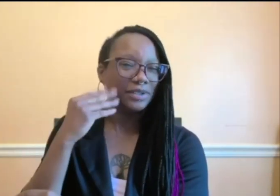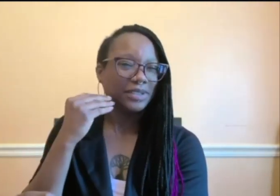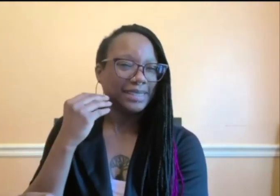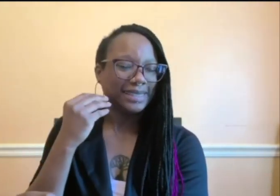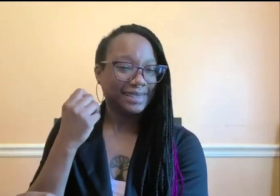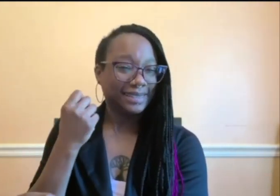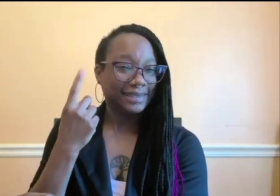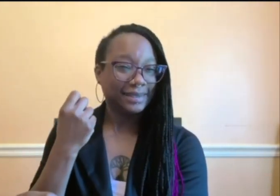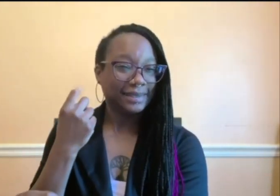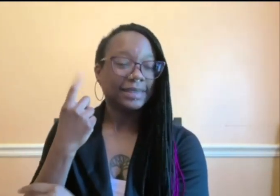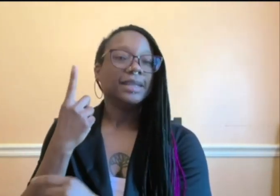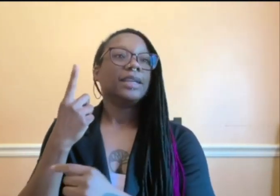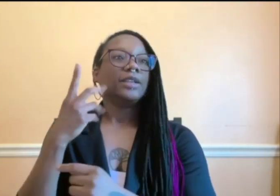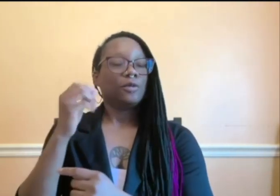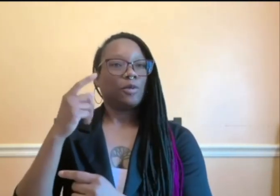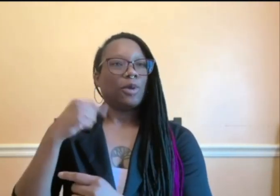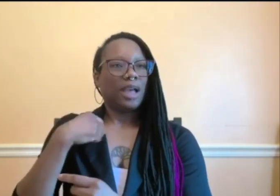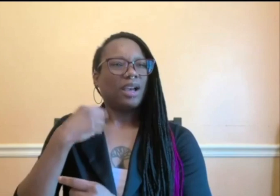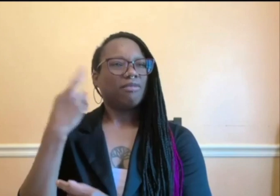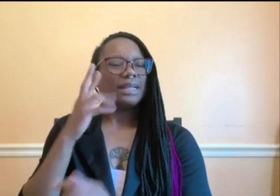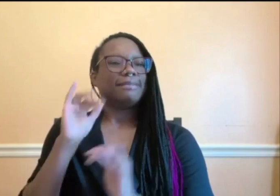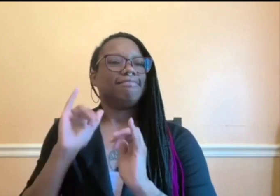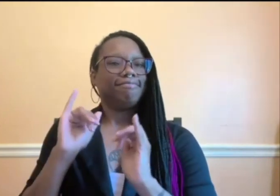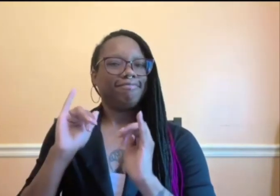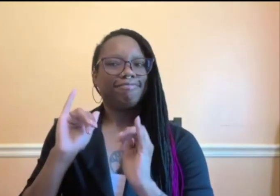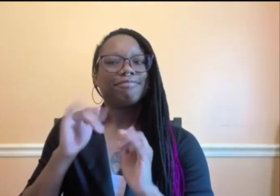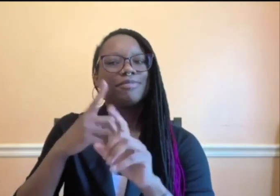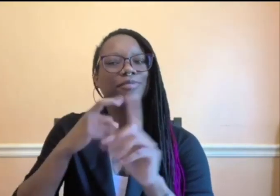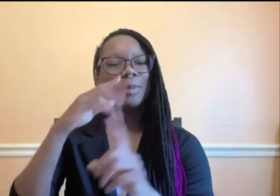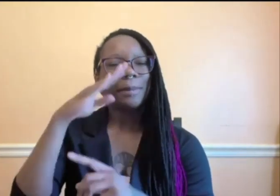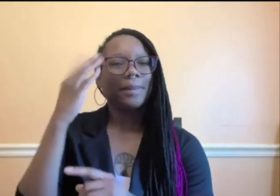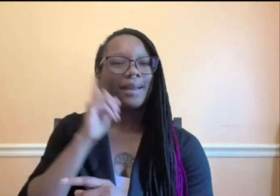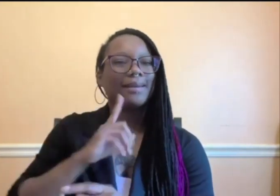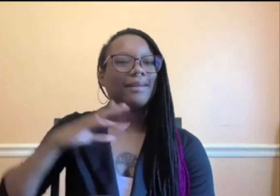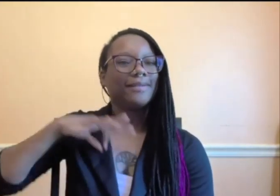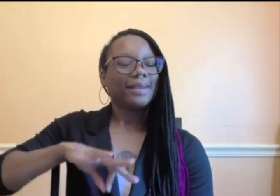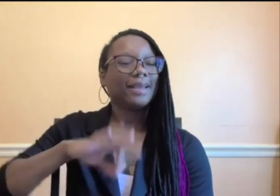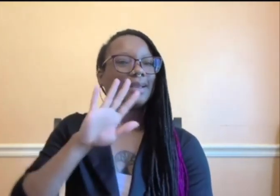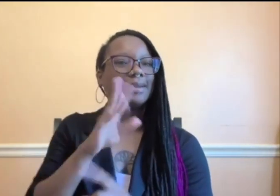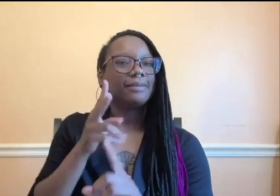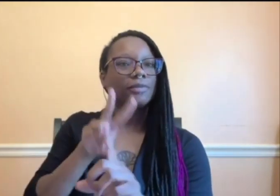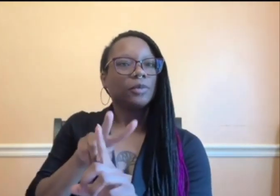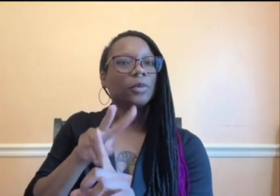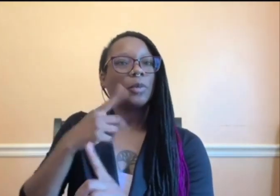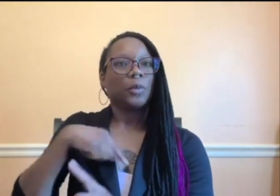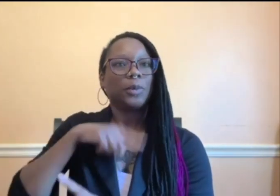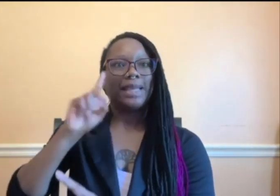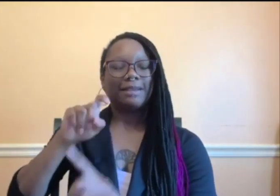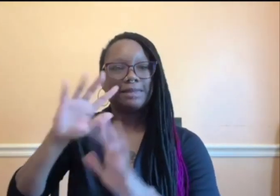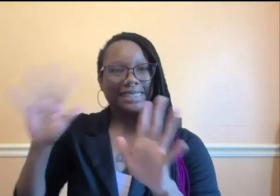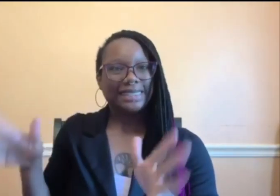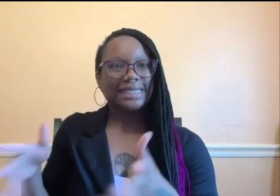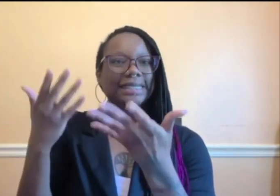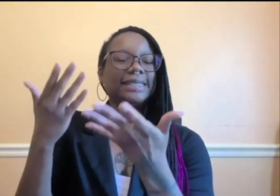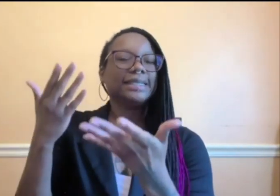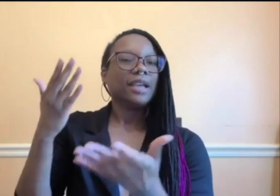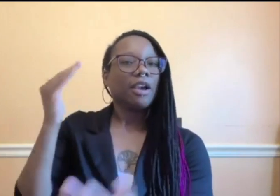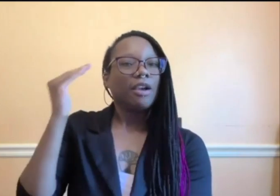not realizing the Black experience of hearing people and how they succeeded, looking at them. But when we think about Black